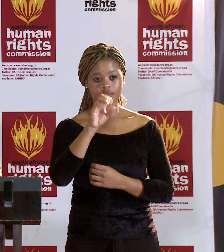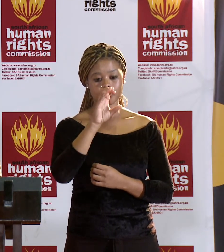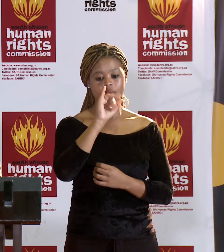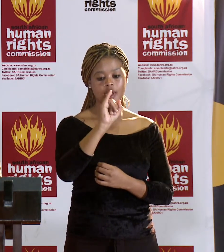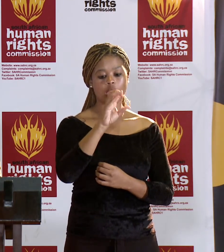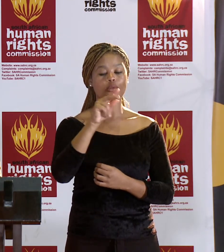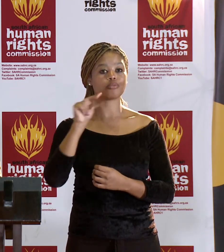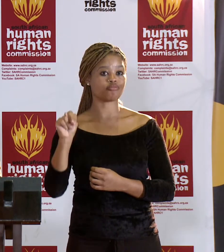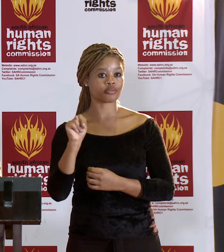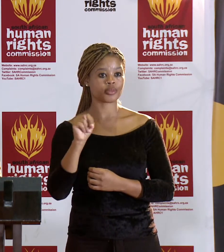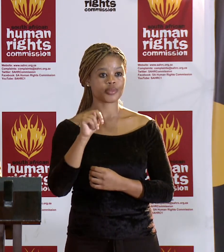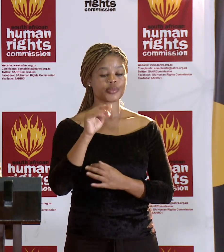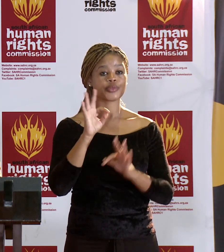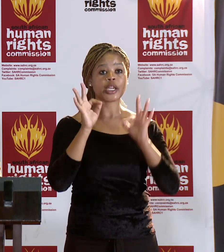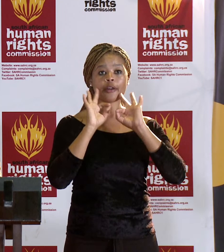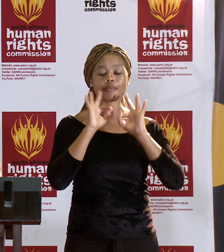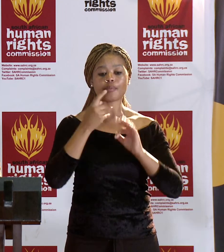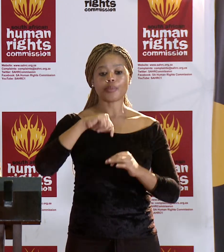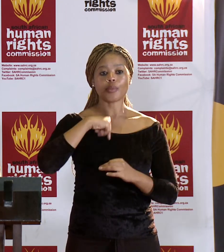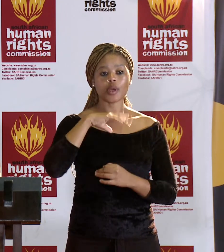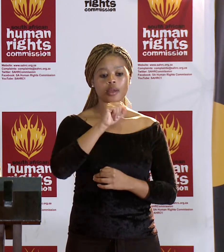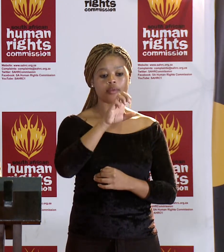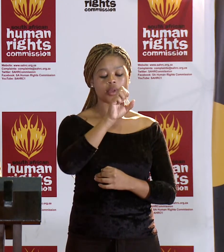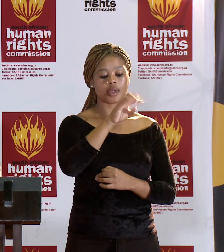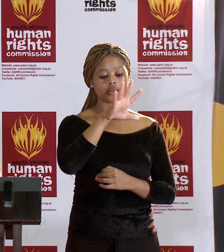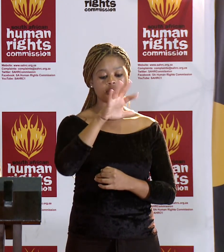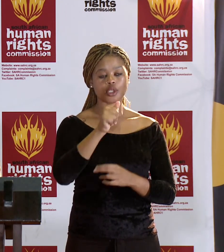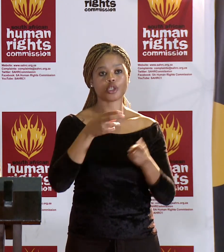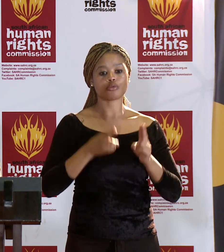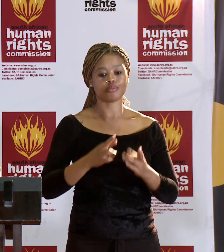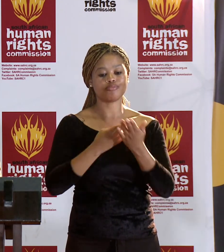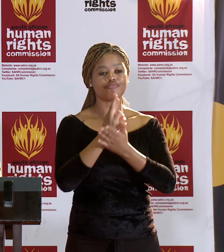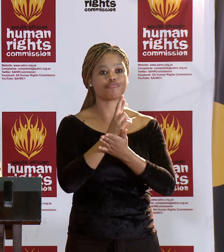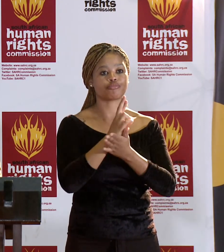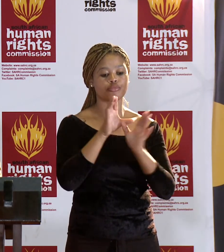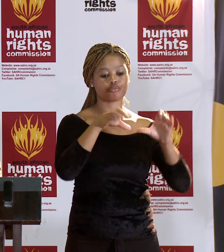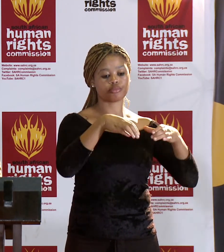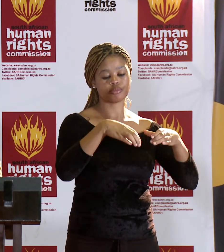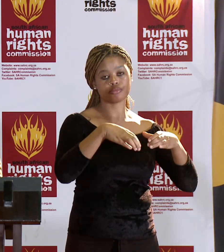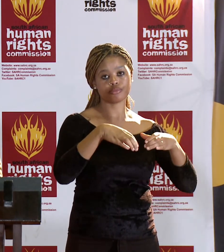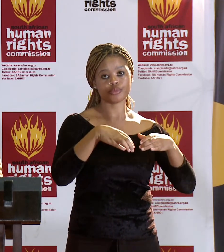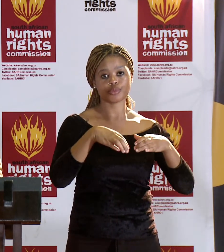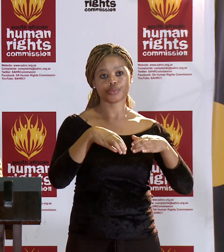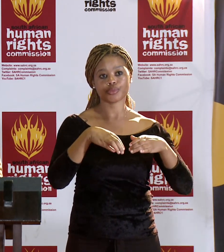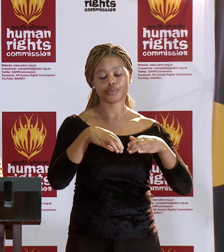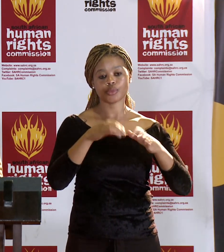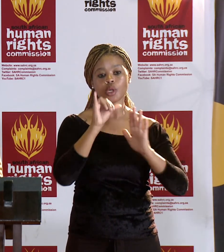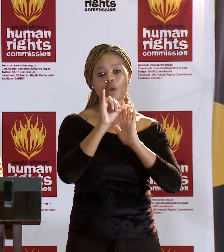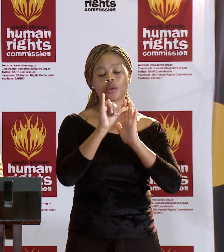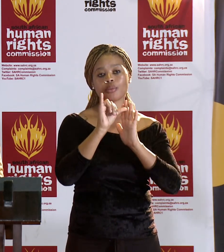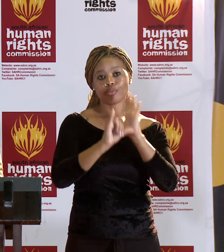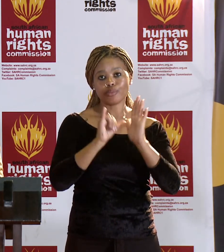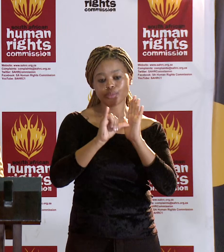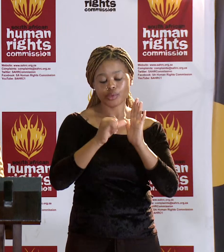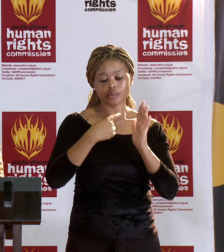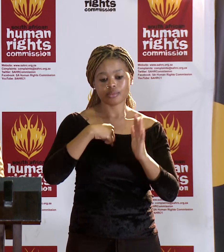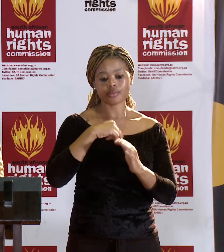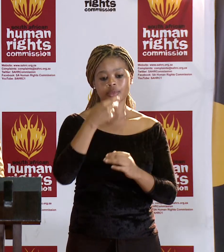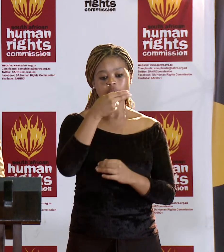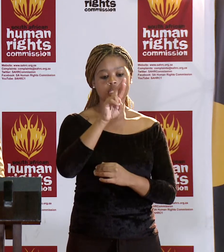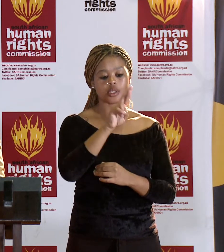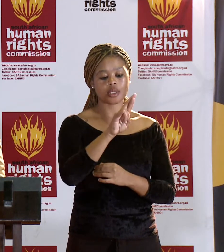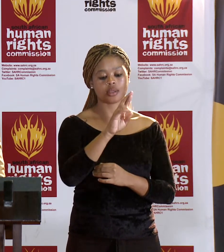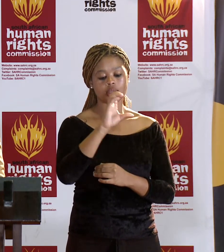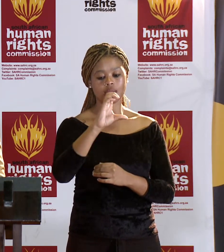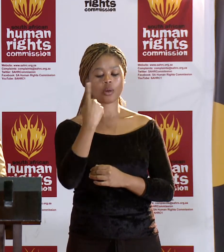OMMISSION. On Facebook, we are SA Human Rights Commission. On YouTube, we are